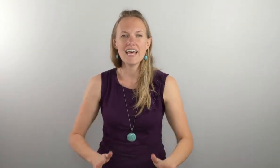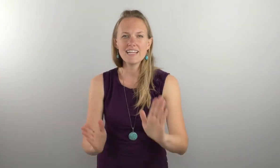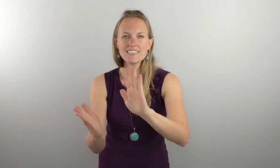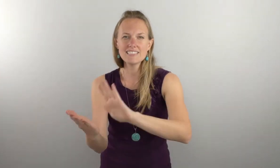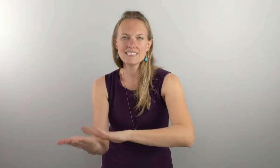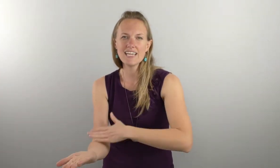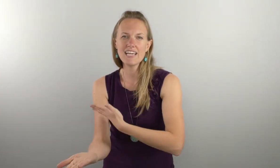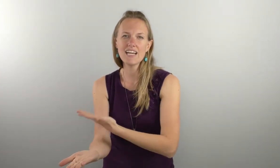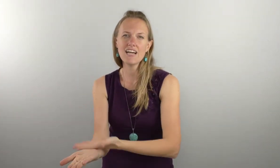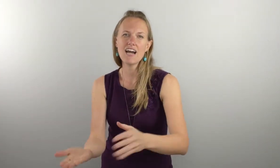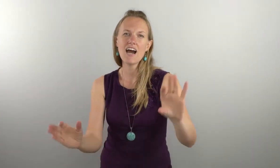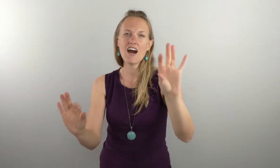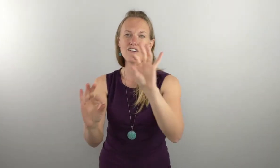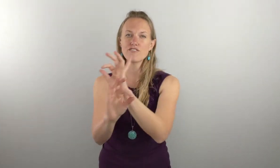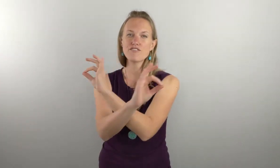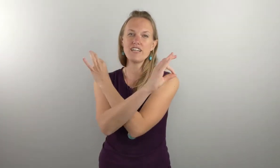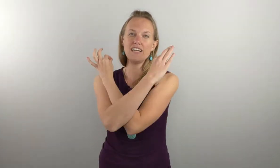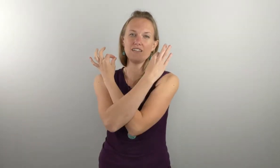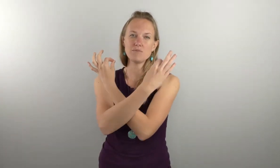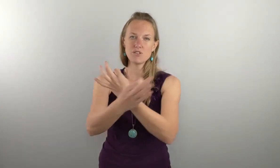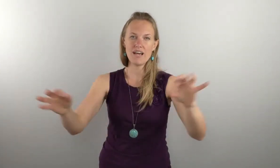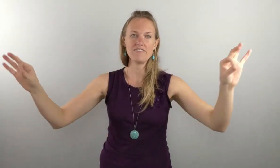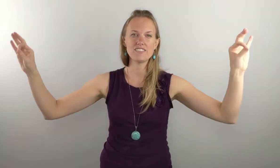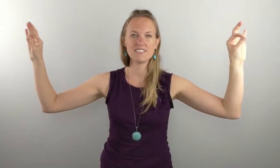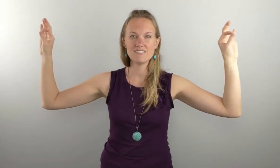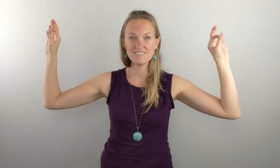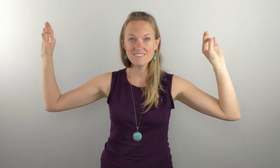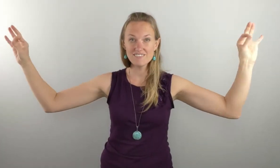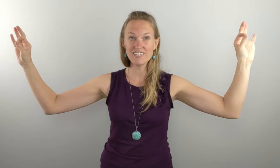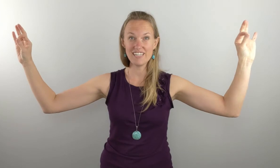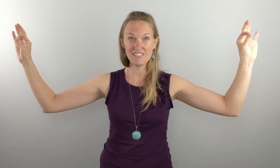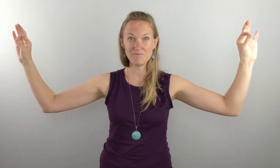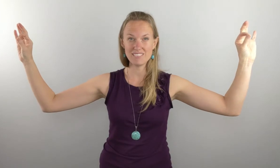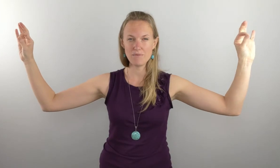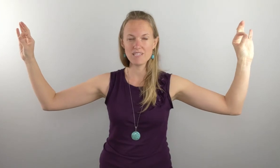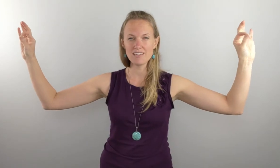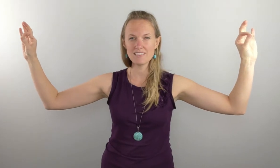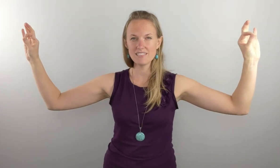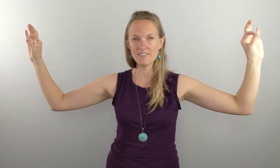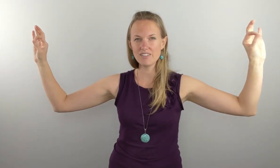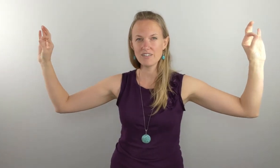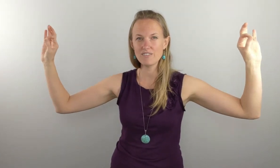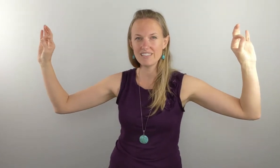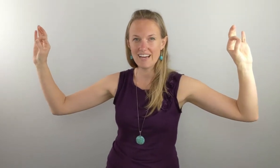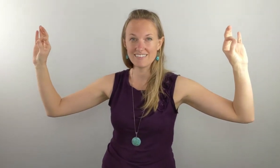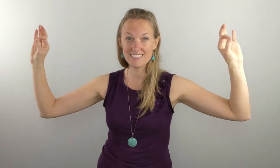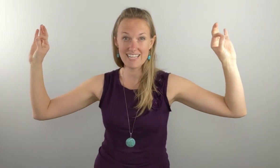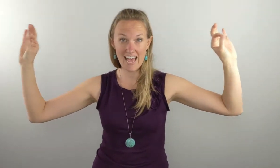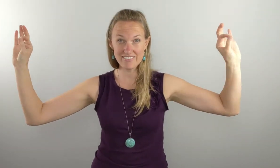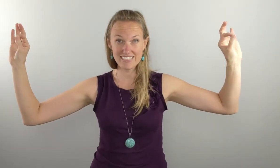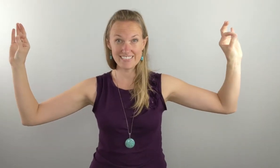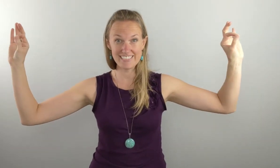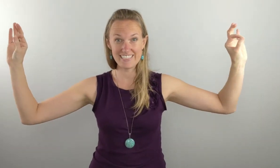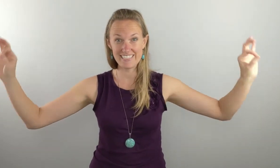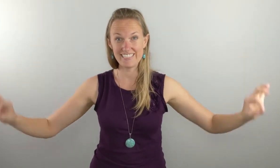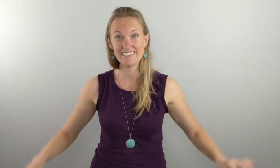us sing our freedom, so F's, freedom. Same sign as delivered, only now it's X instead of D's,